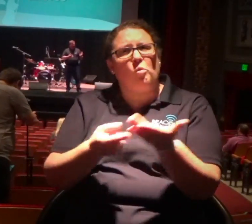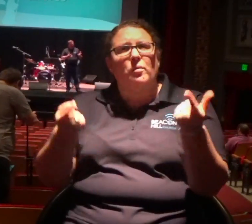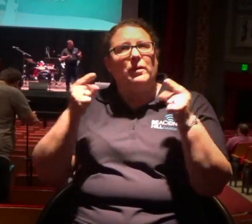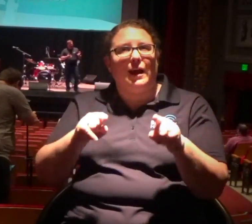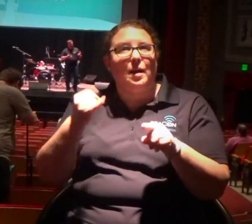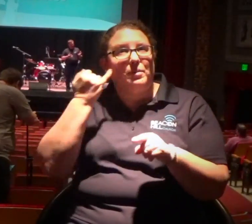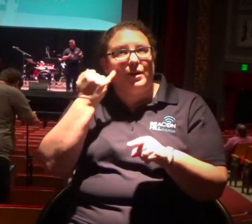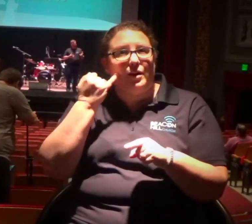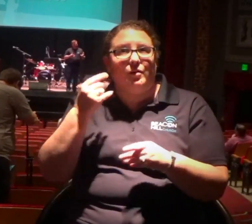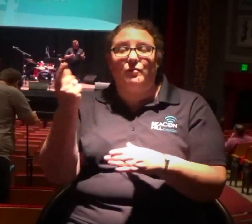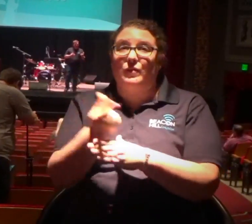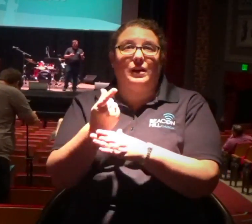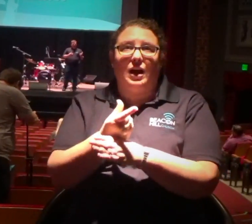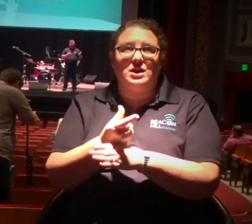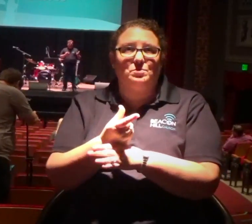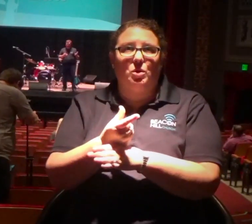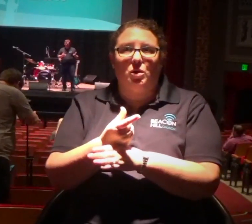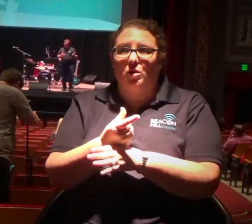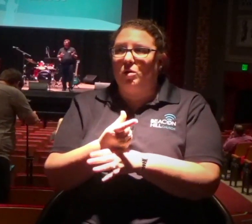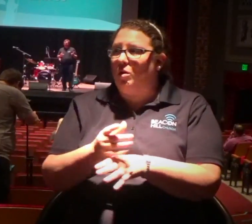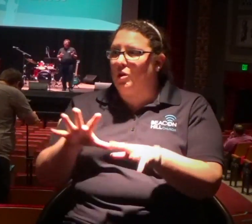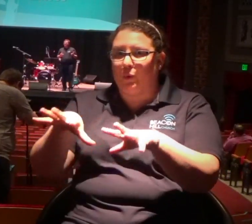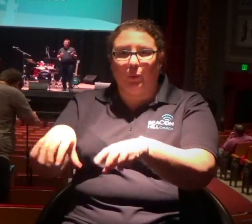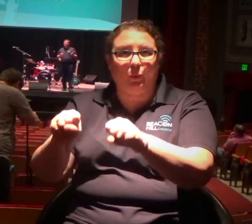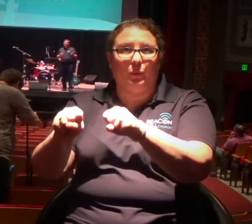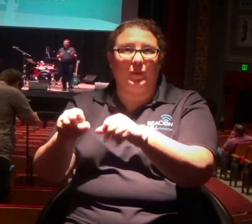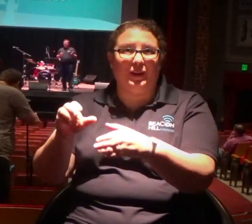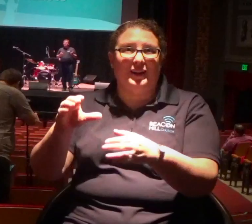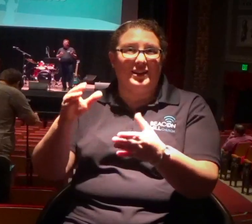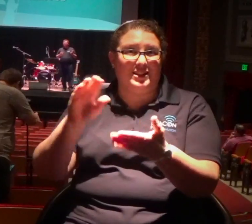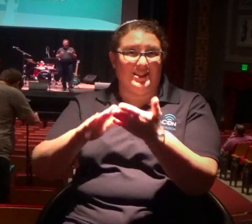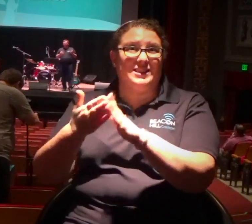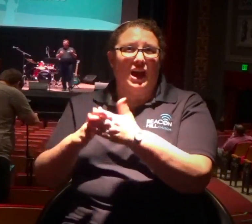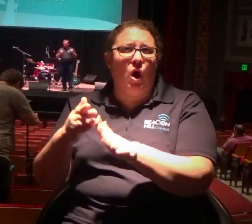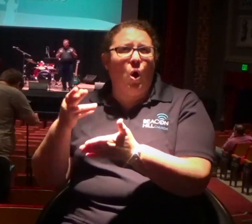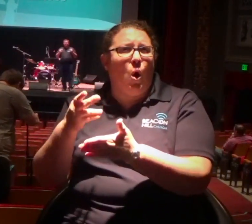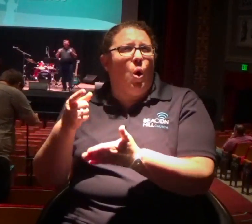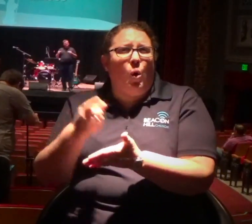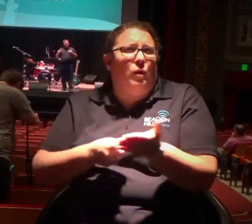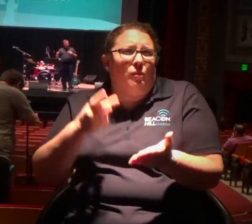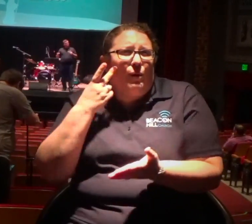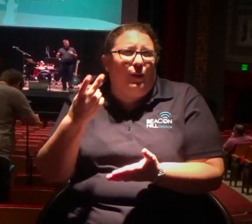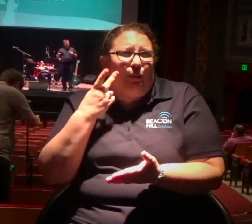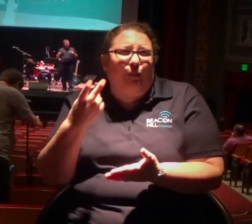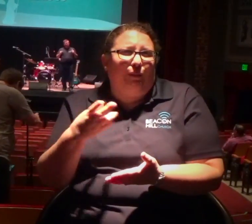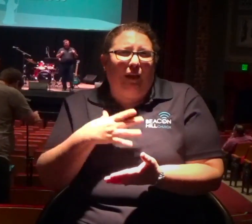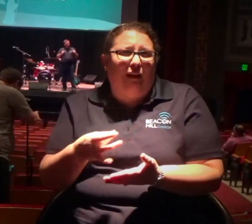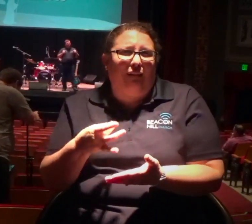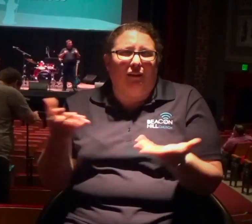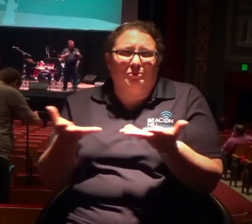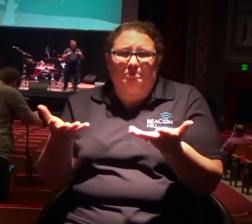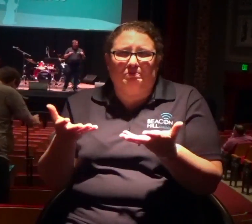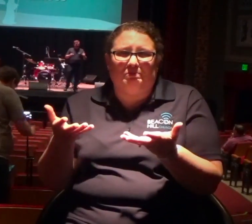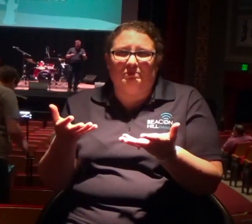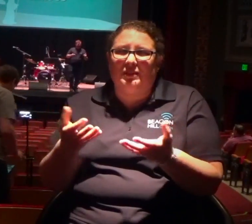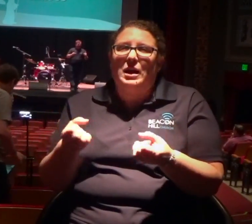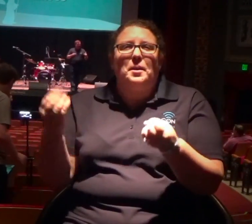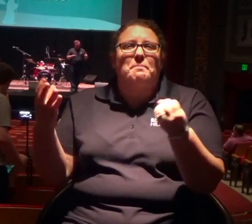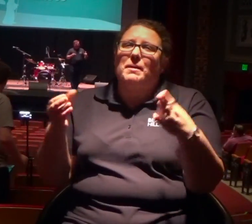a hold of this town? What would it look like, right? And so there's a lot of churches doing some great things for the kingdom here